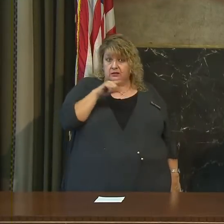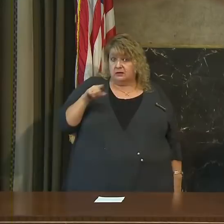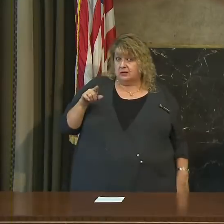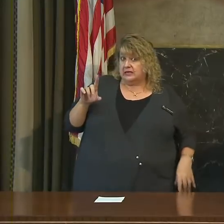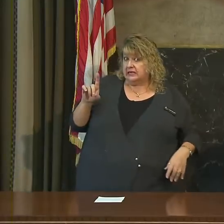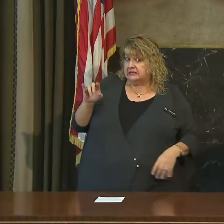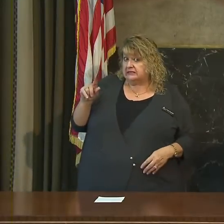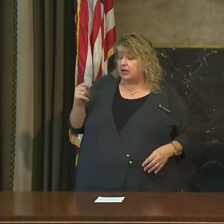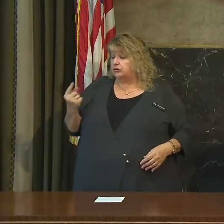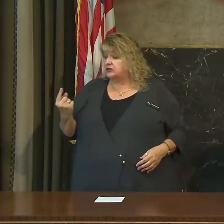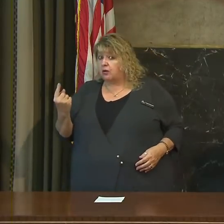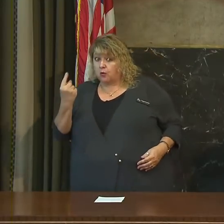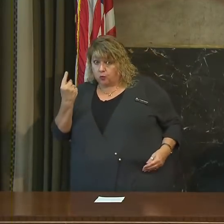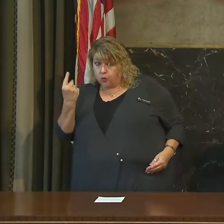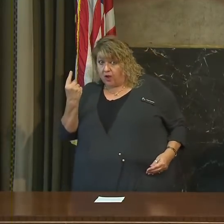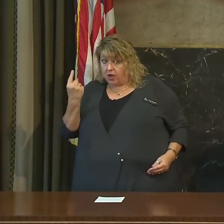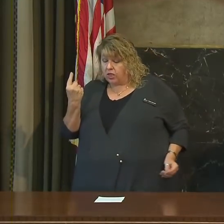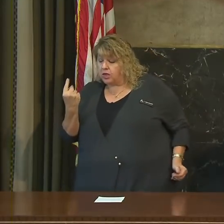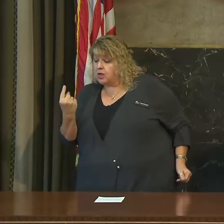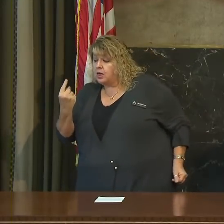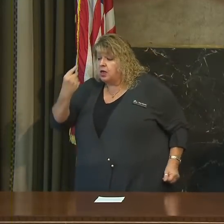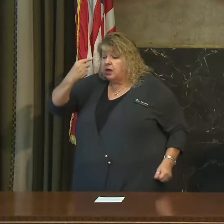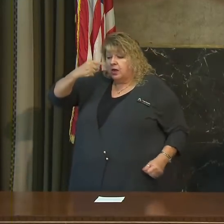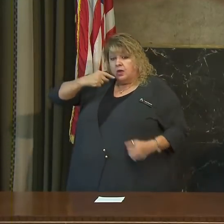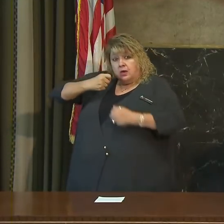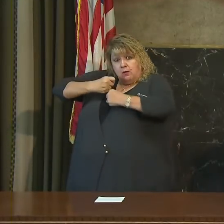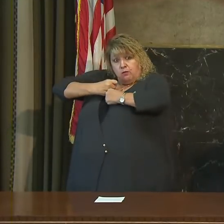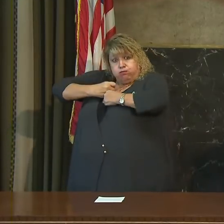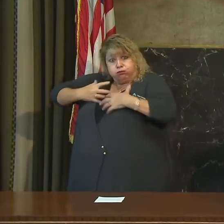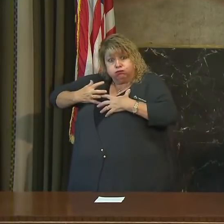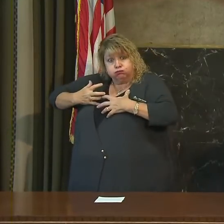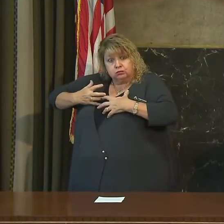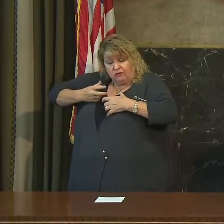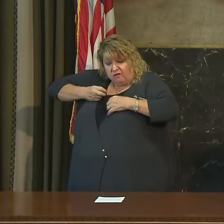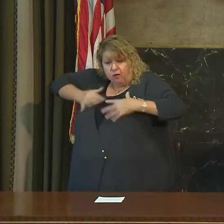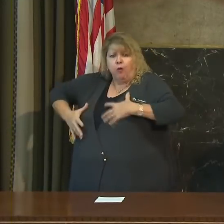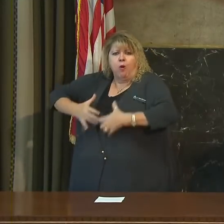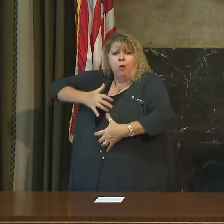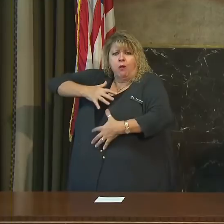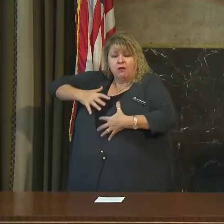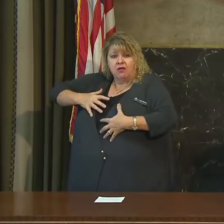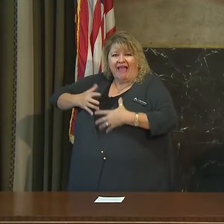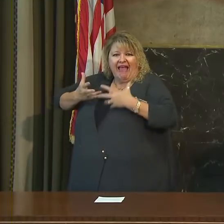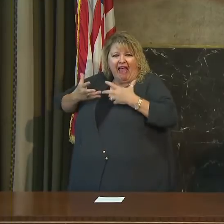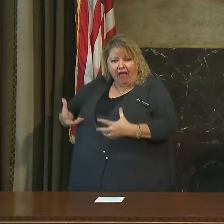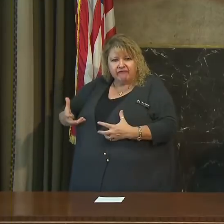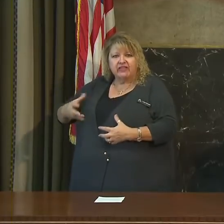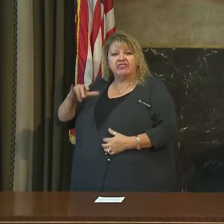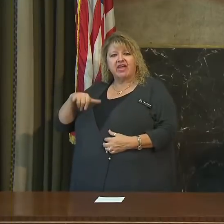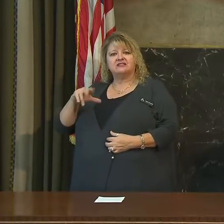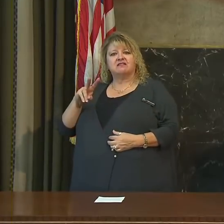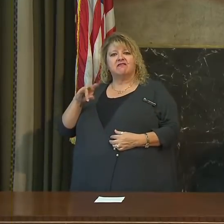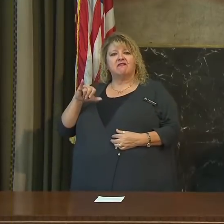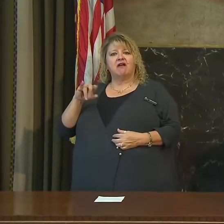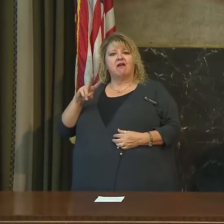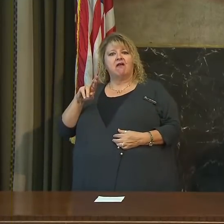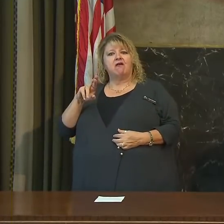other strains of COVID-19. That's why individuals are much